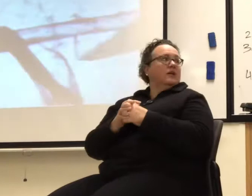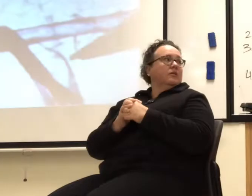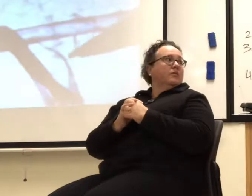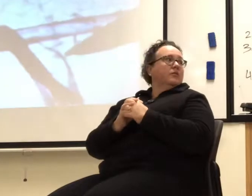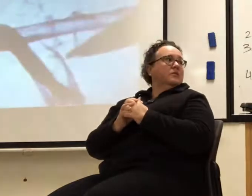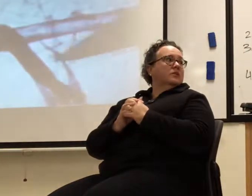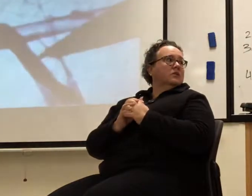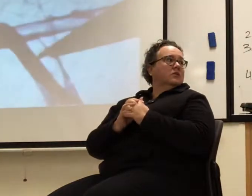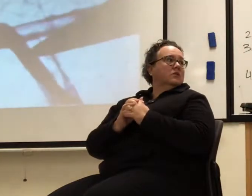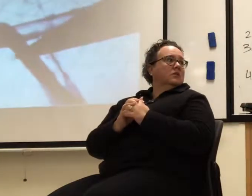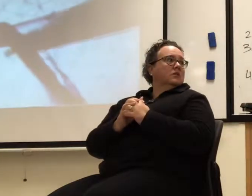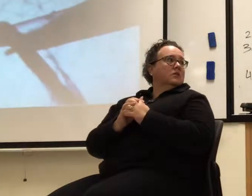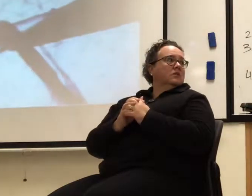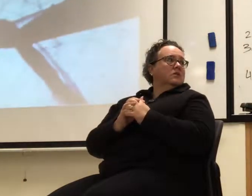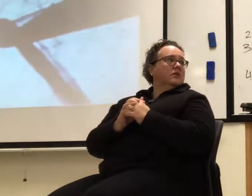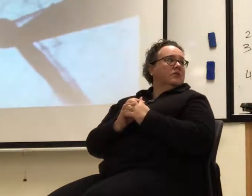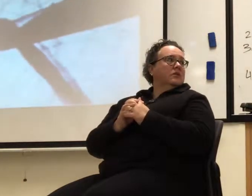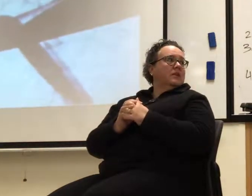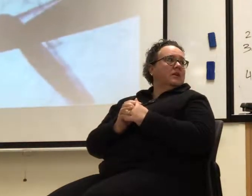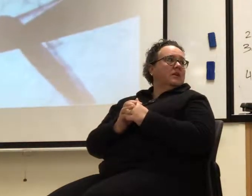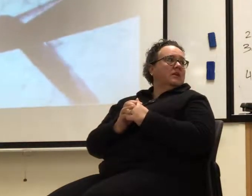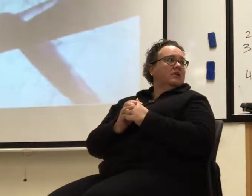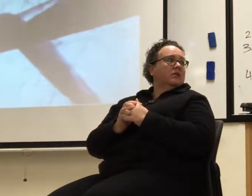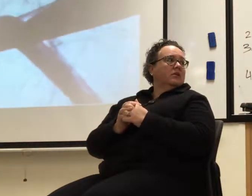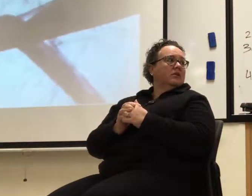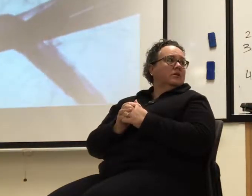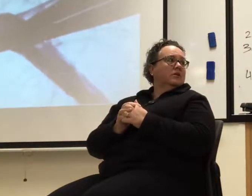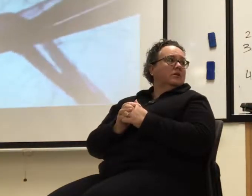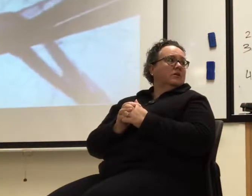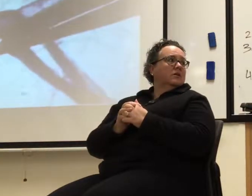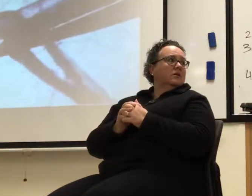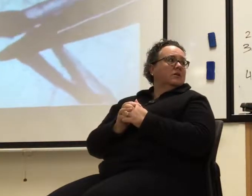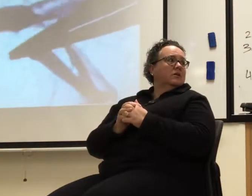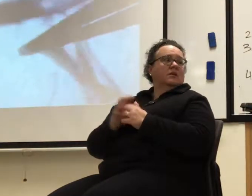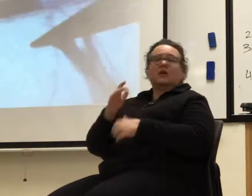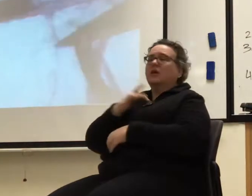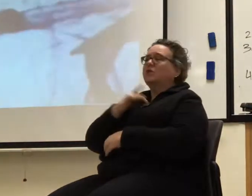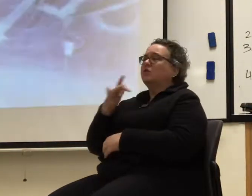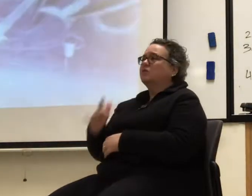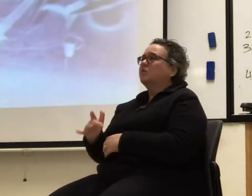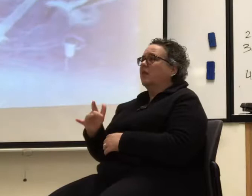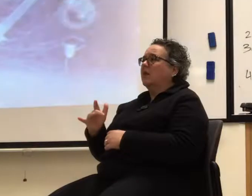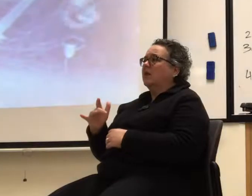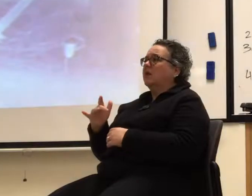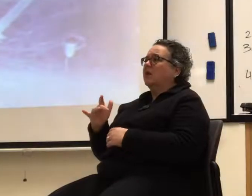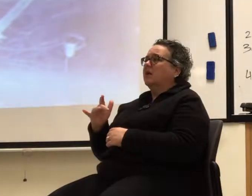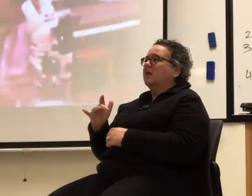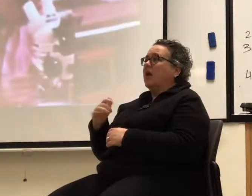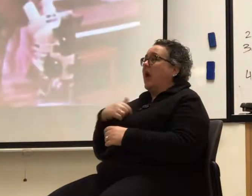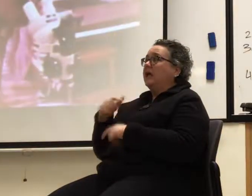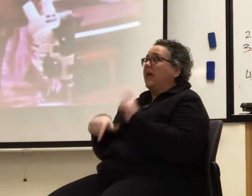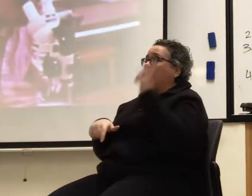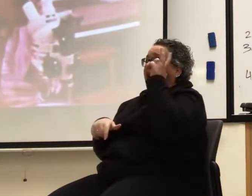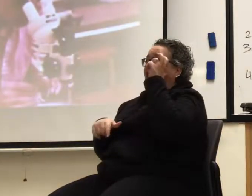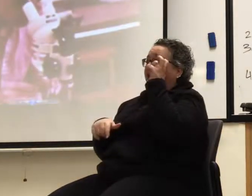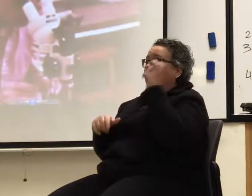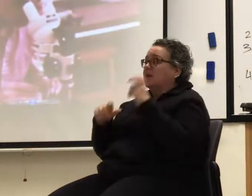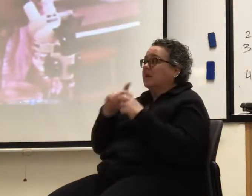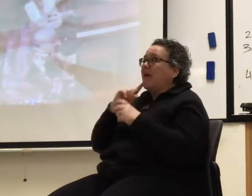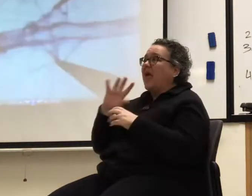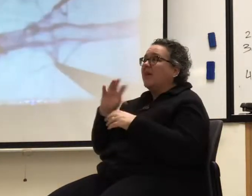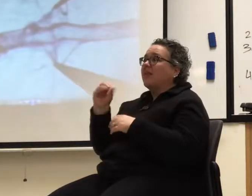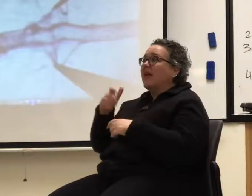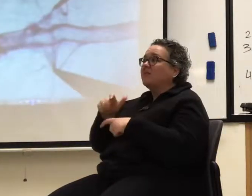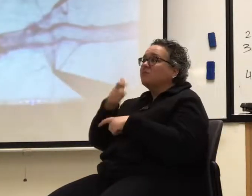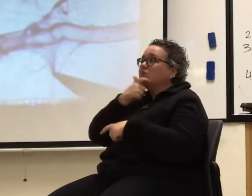I can't hear it, Professor. Is there any way to make it any louder? It usually takes about half an hour to clean an axon and to leave it bare